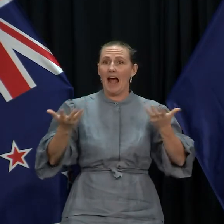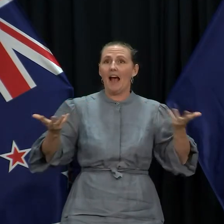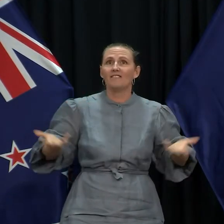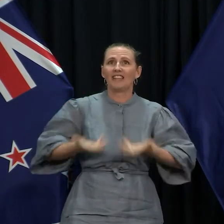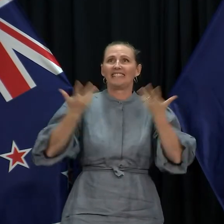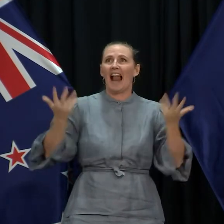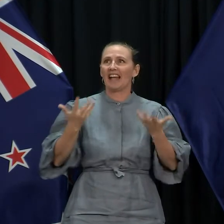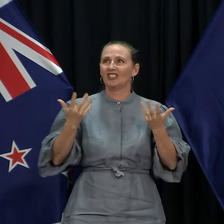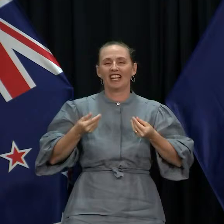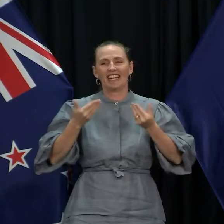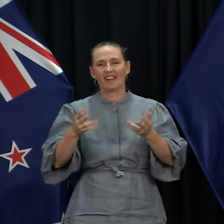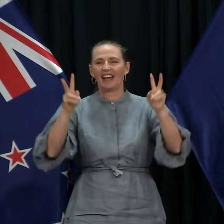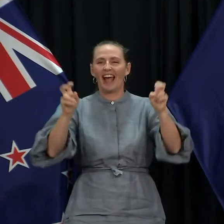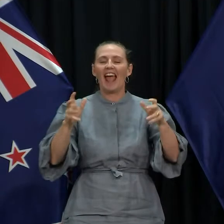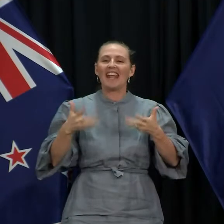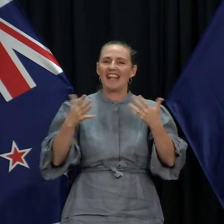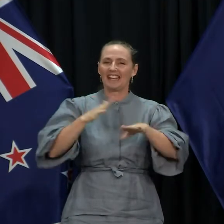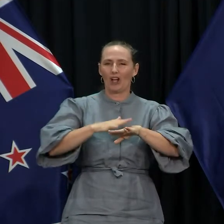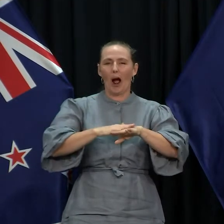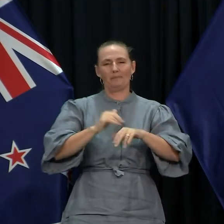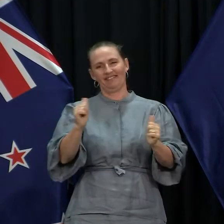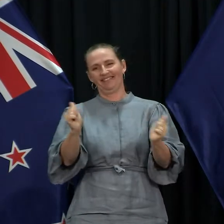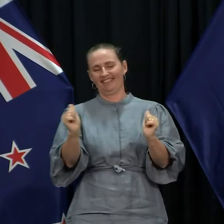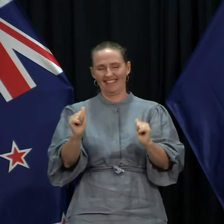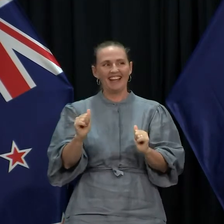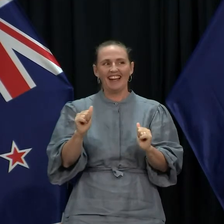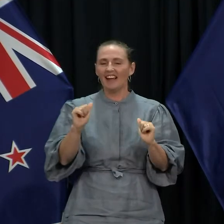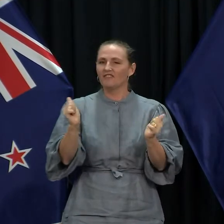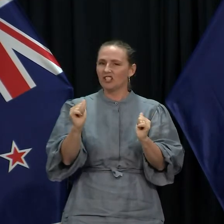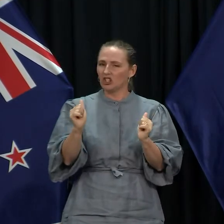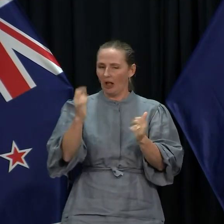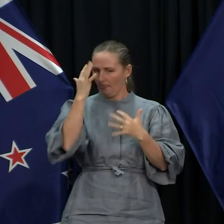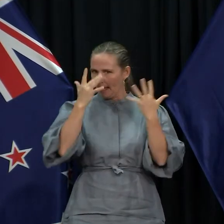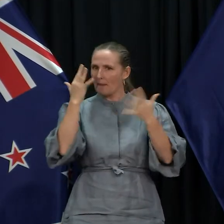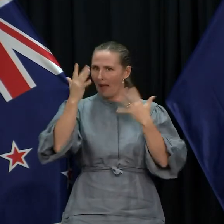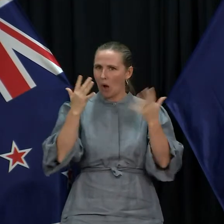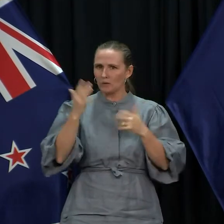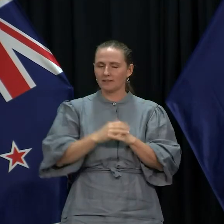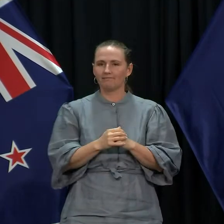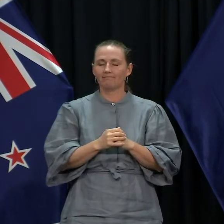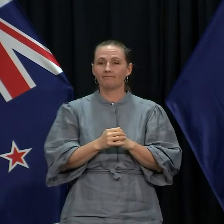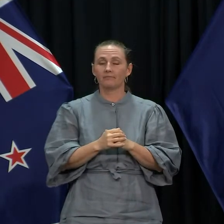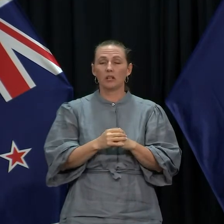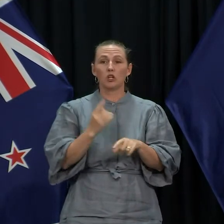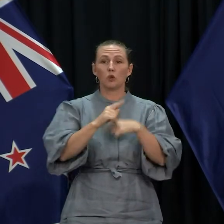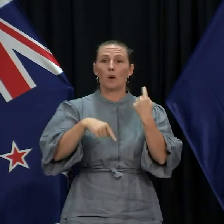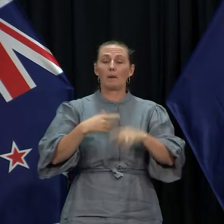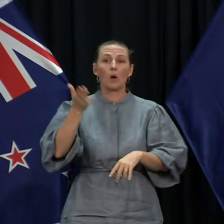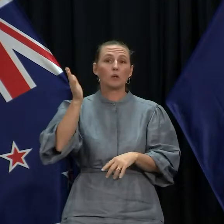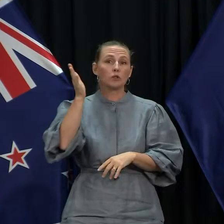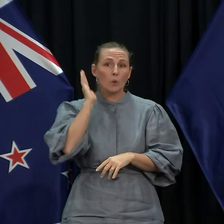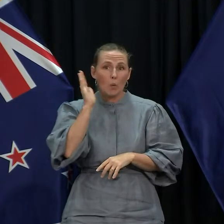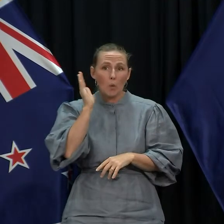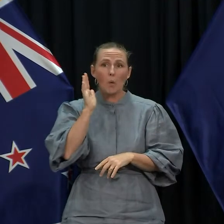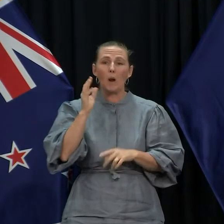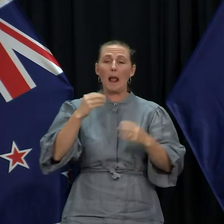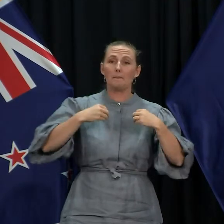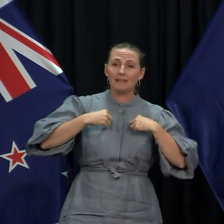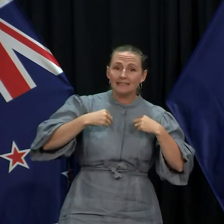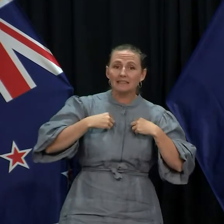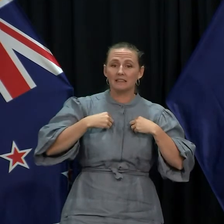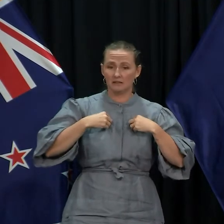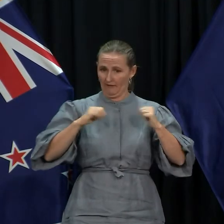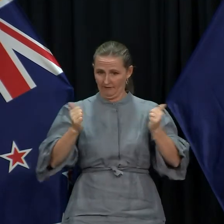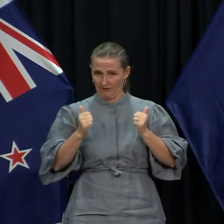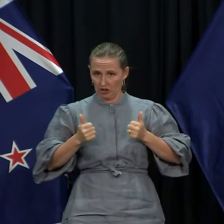airtime, but, you know, it's clearly a big issue in schools. It's been a very big priority, and businesses have been encouraged and supported and given advice about how